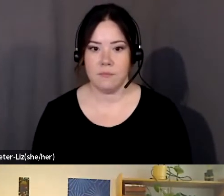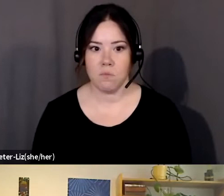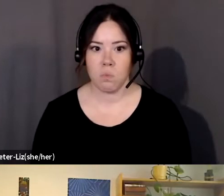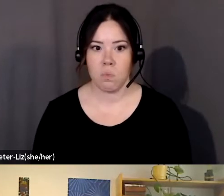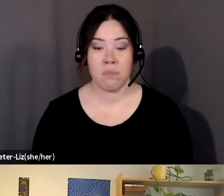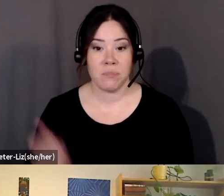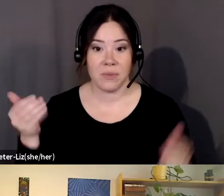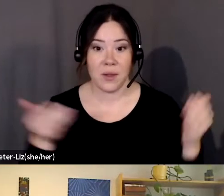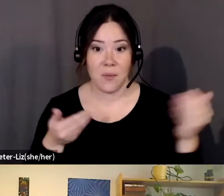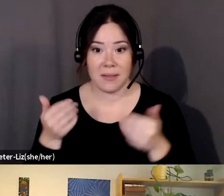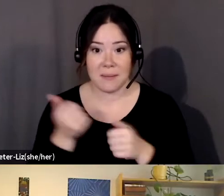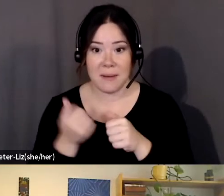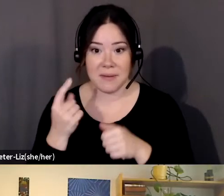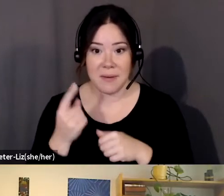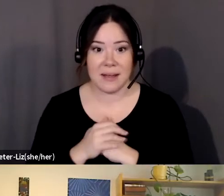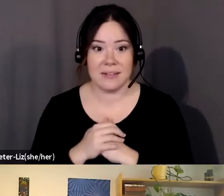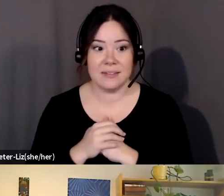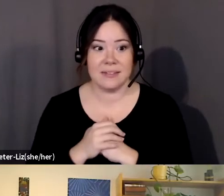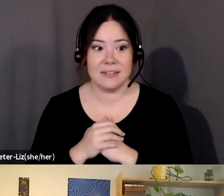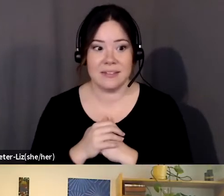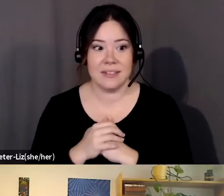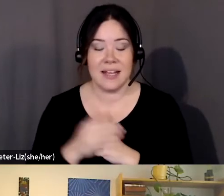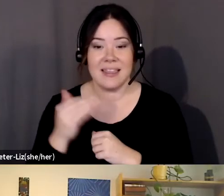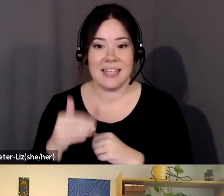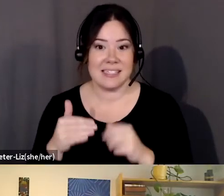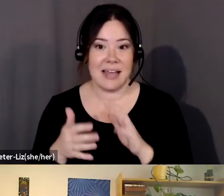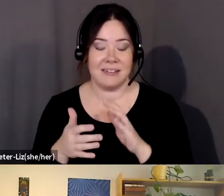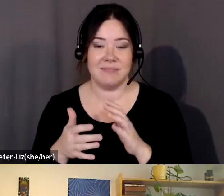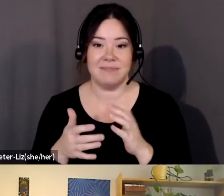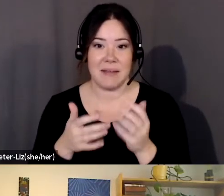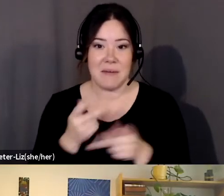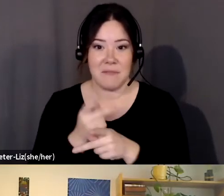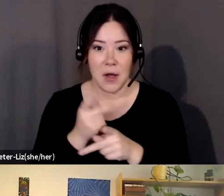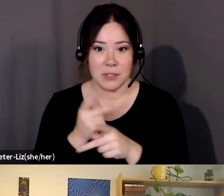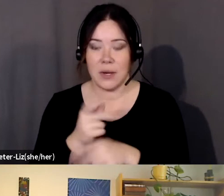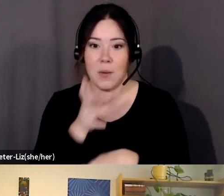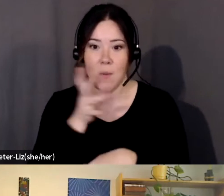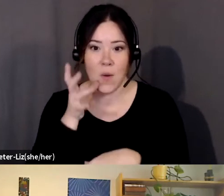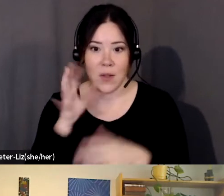Welcome everyone. You're at Fostering Rural Connections. We'll get started shortly.